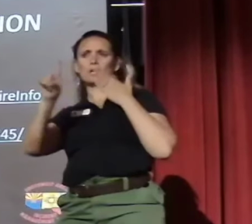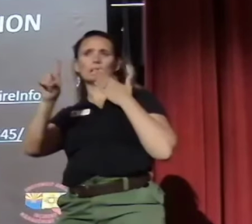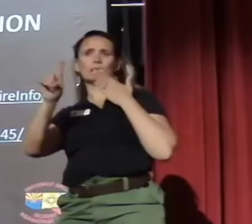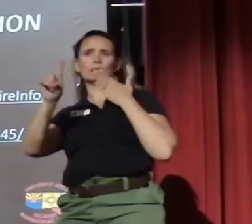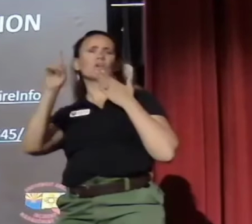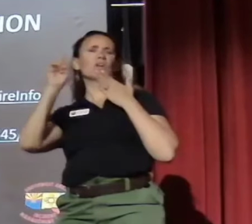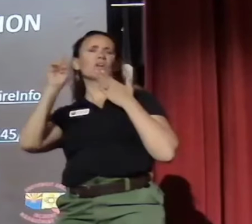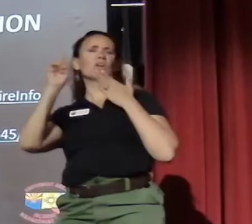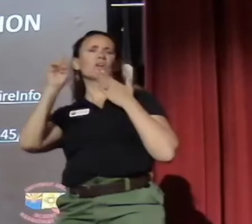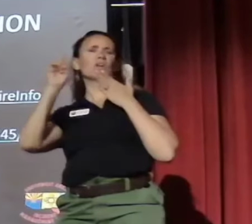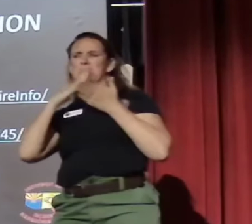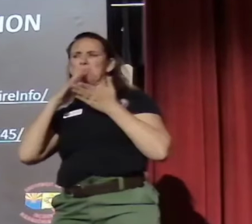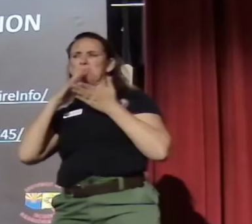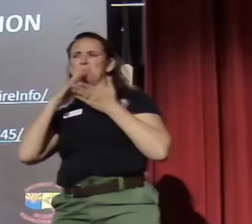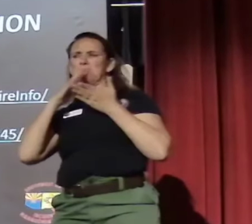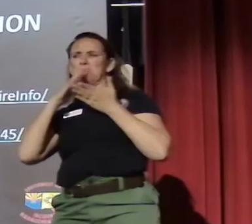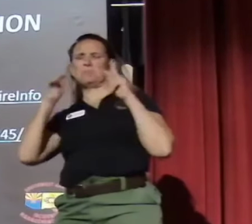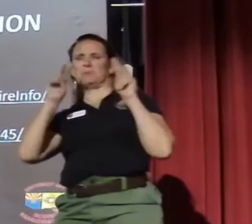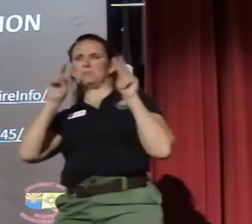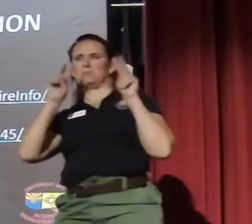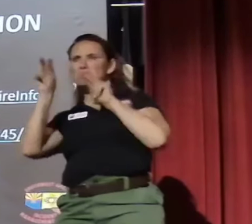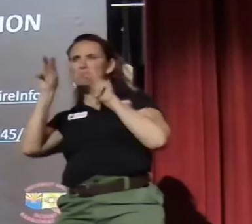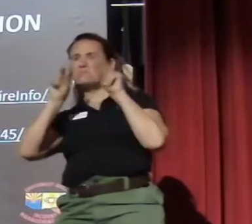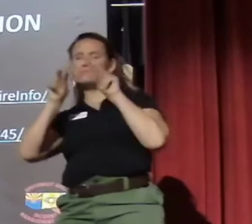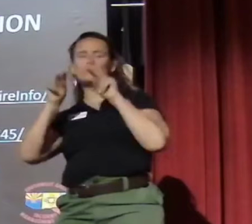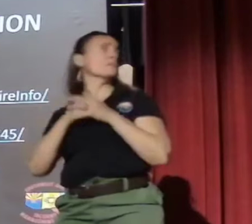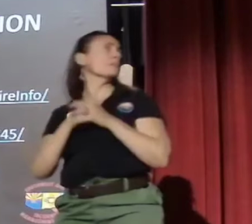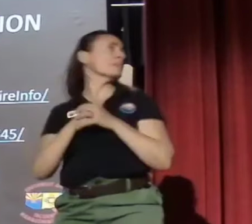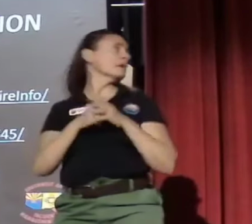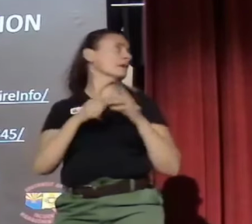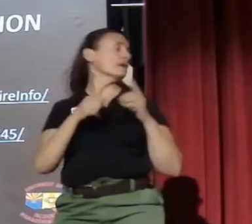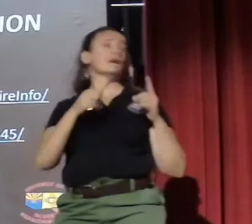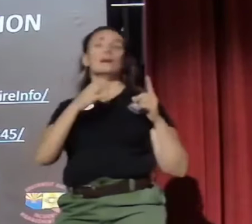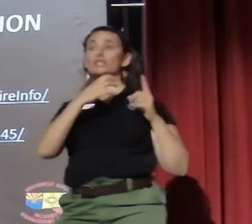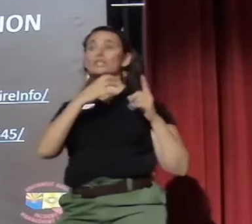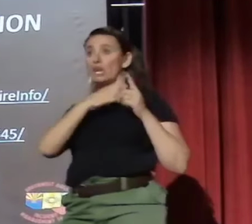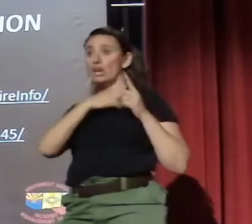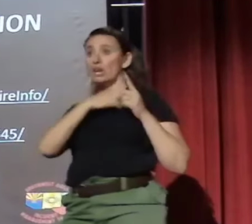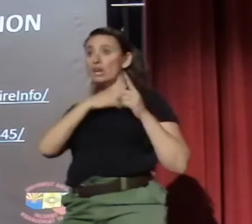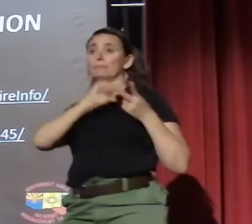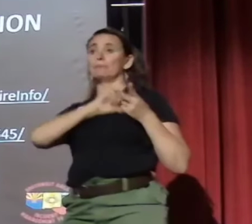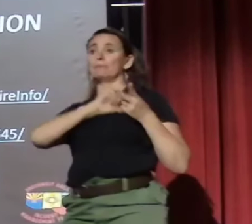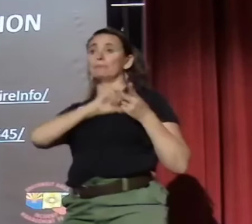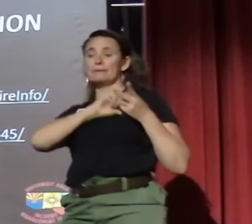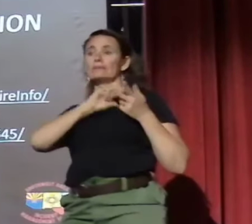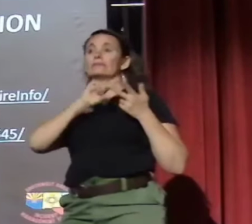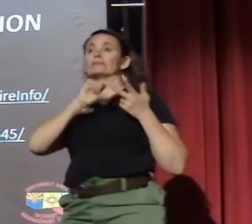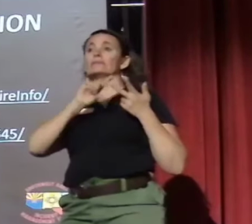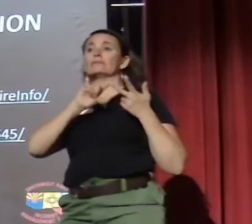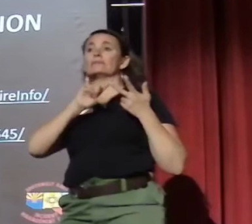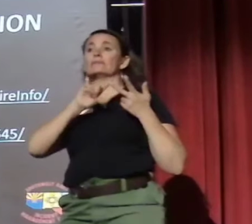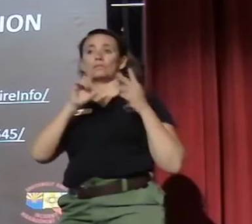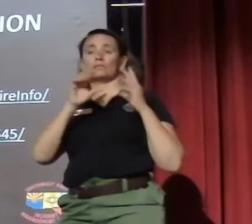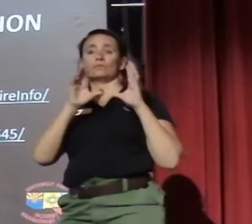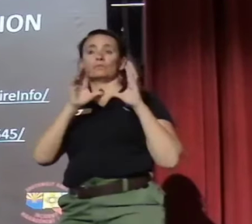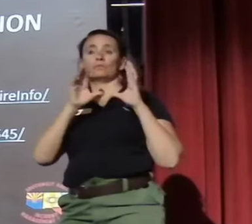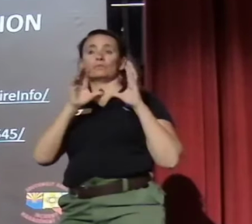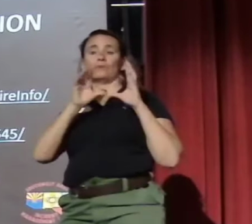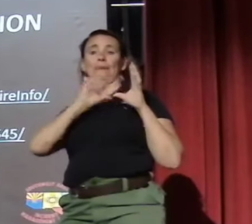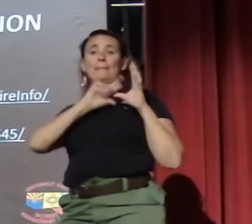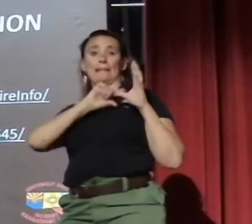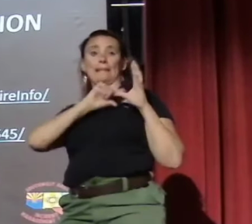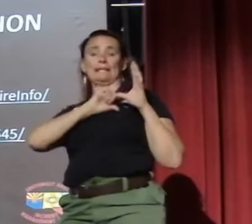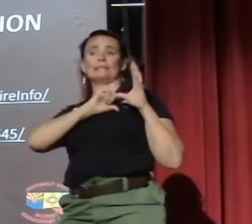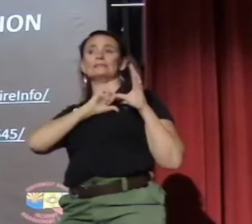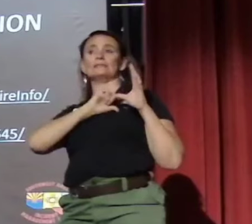Yeah. We have officers from the sheriff's office, Payson Police, certified officers that are in the area, they're